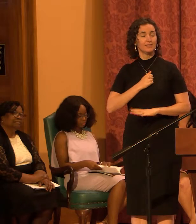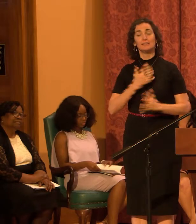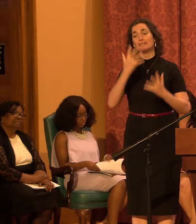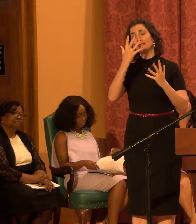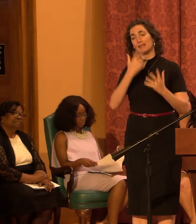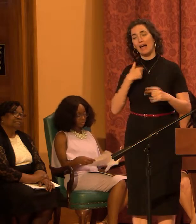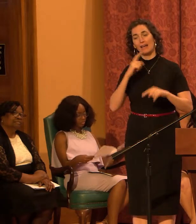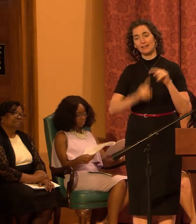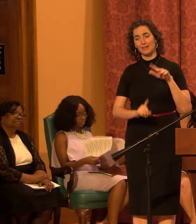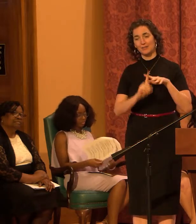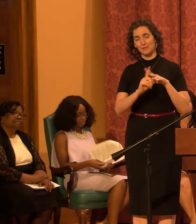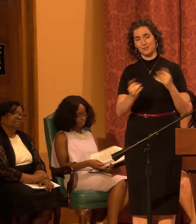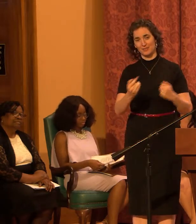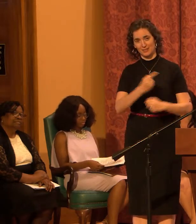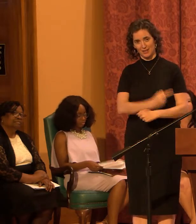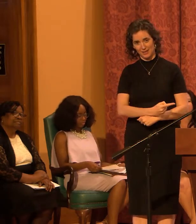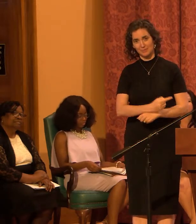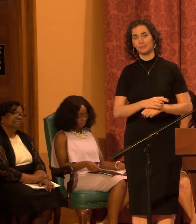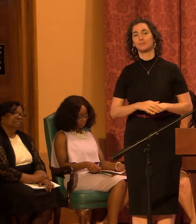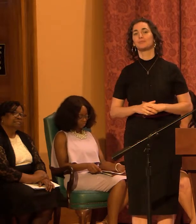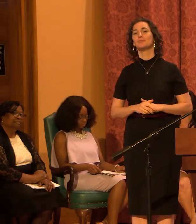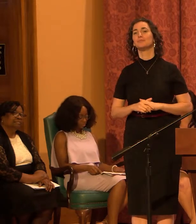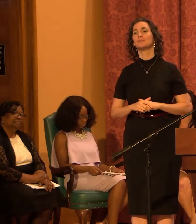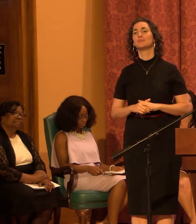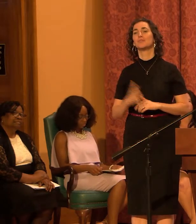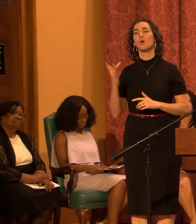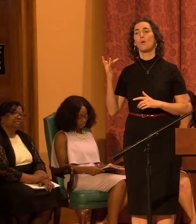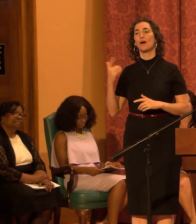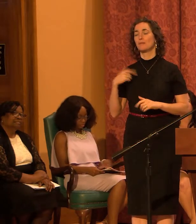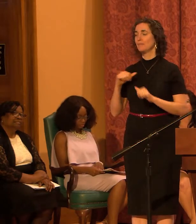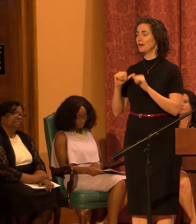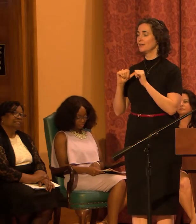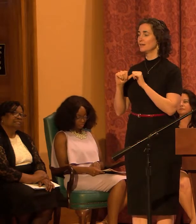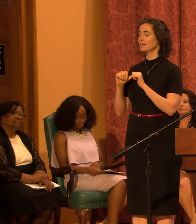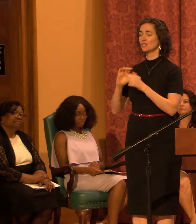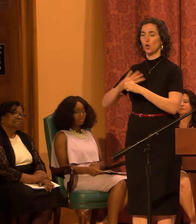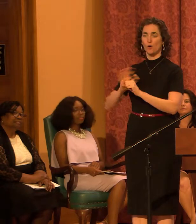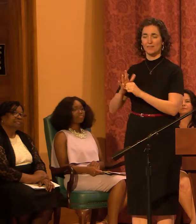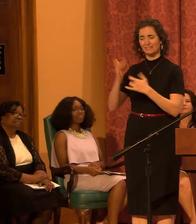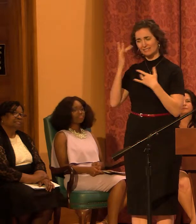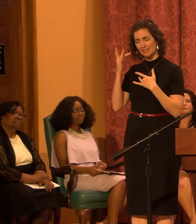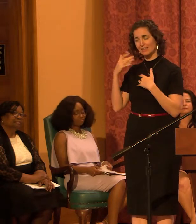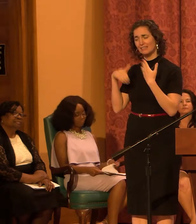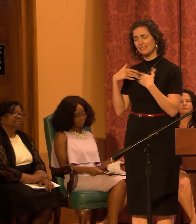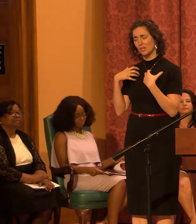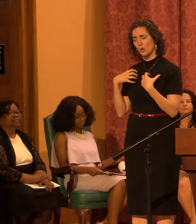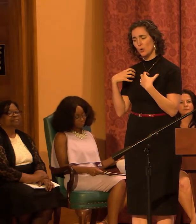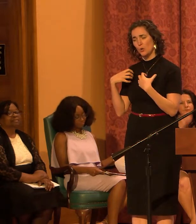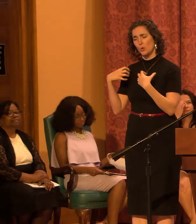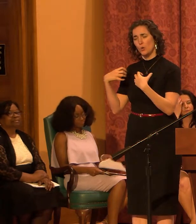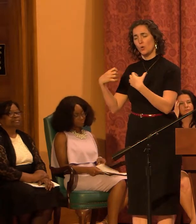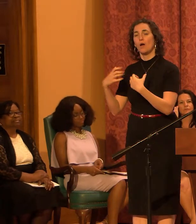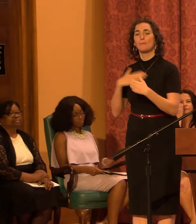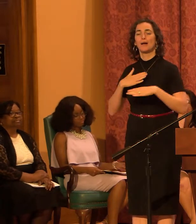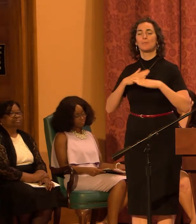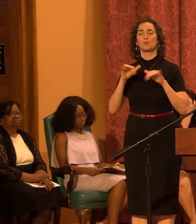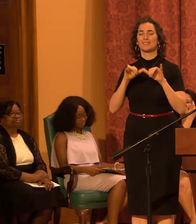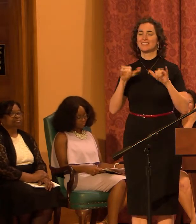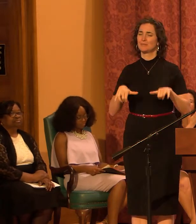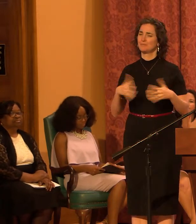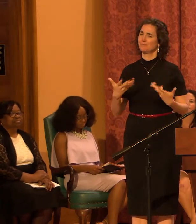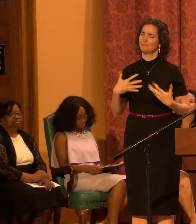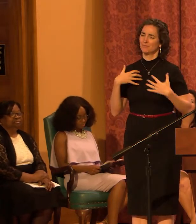Regrettably, I cannot be there today due to my ongoing recovery from COVID, which has left my immune system on the